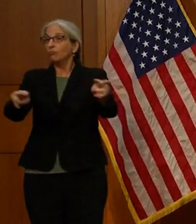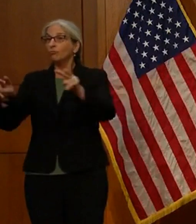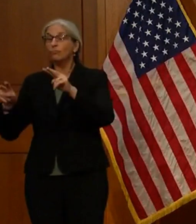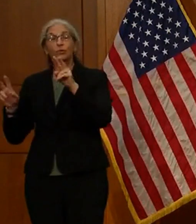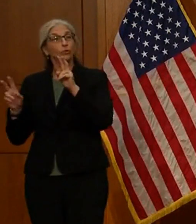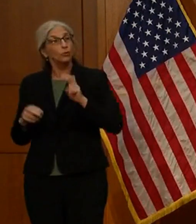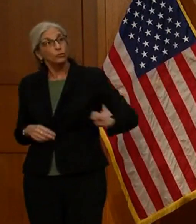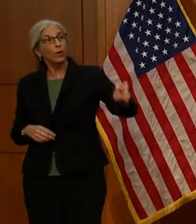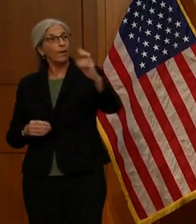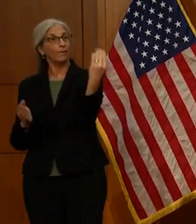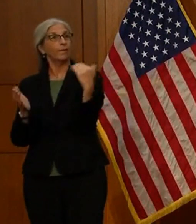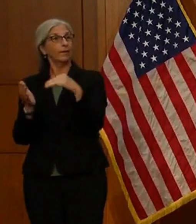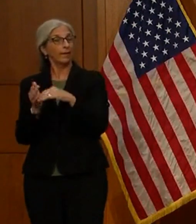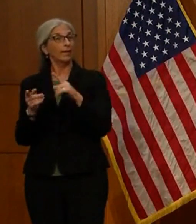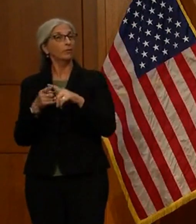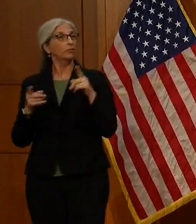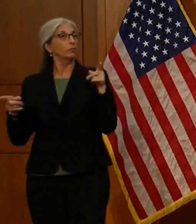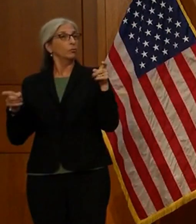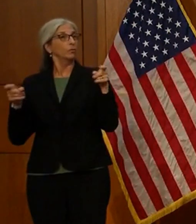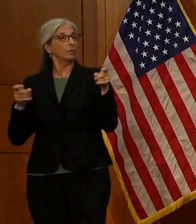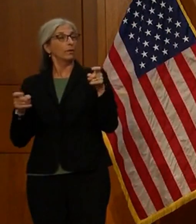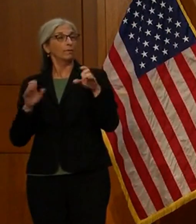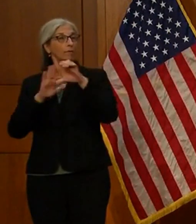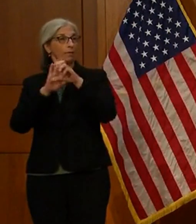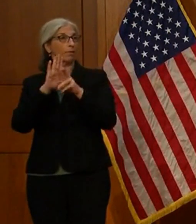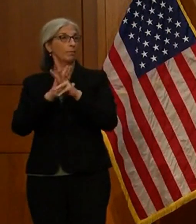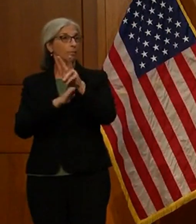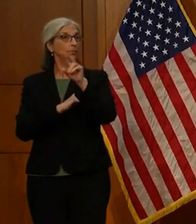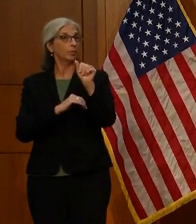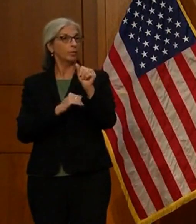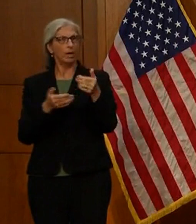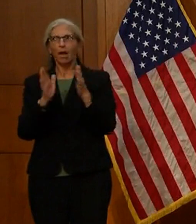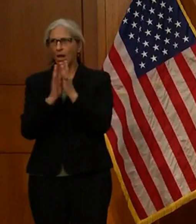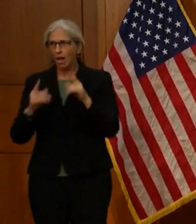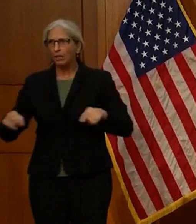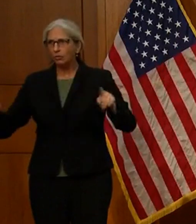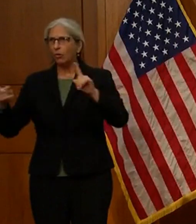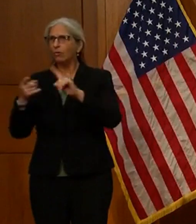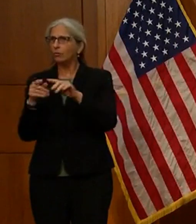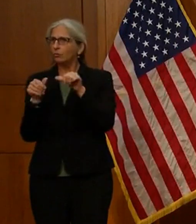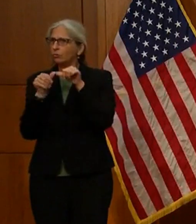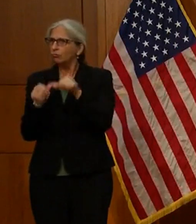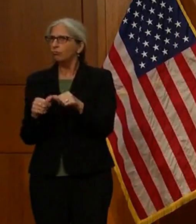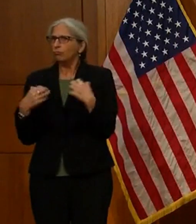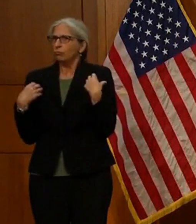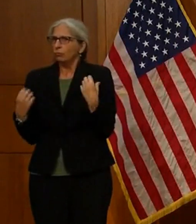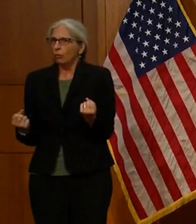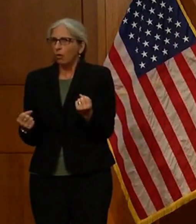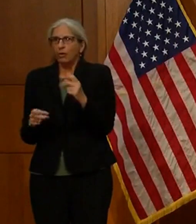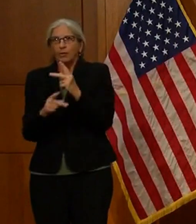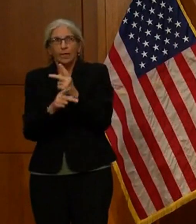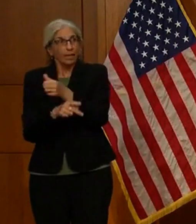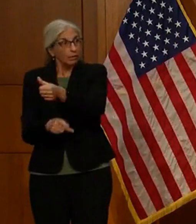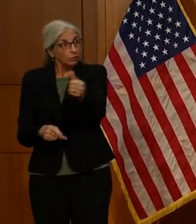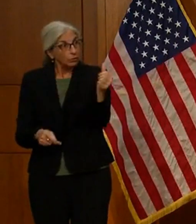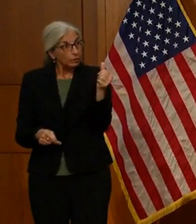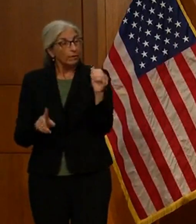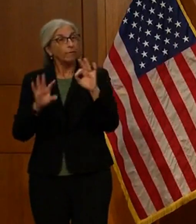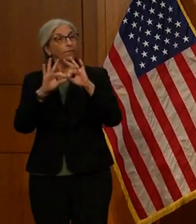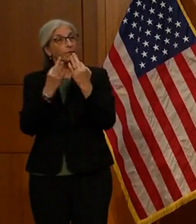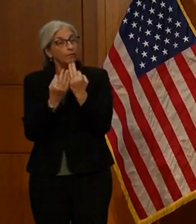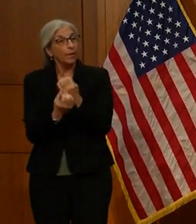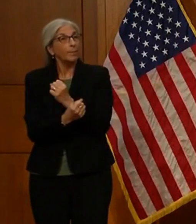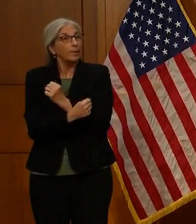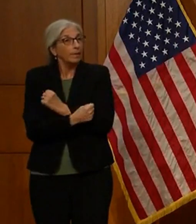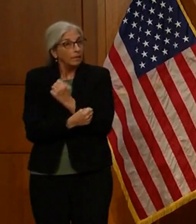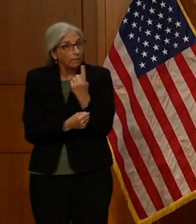the meantime, I just ask all of you to continue to do what you're doing. Stay strong. Take care of yourselves, your family, your loved ones,